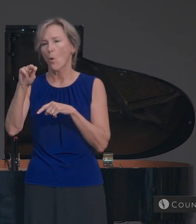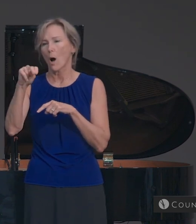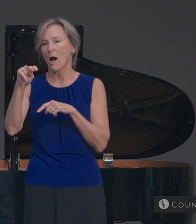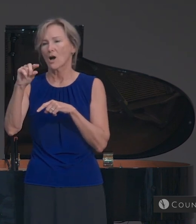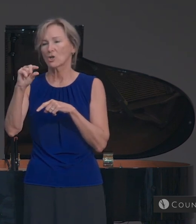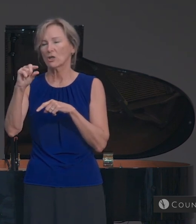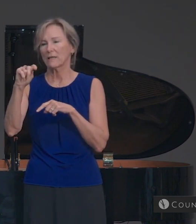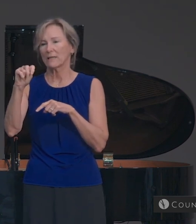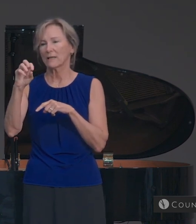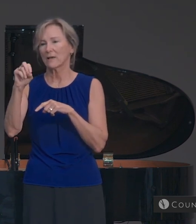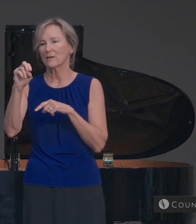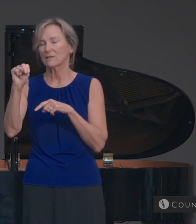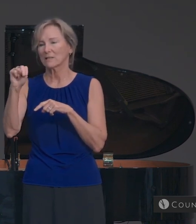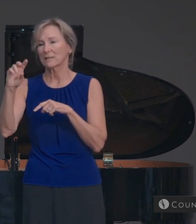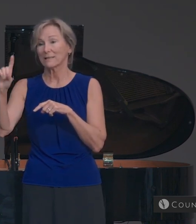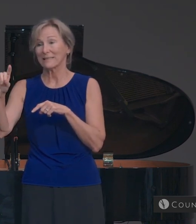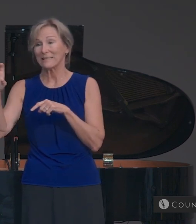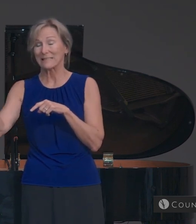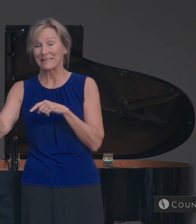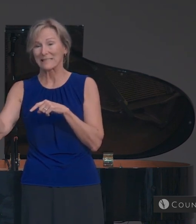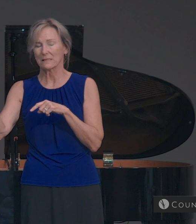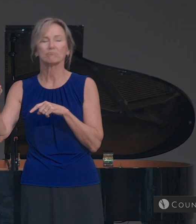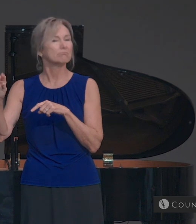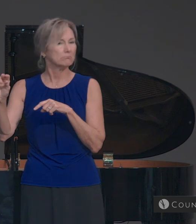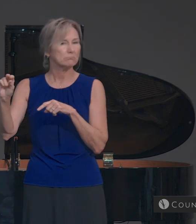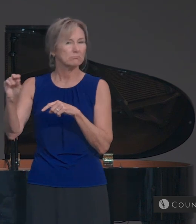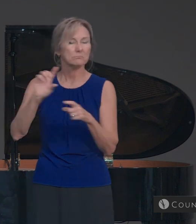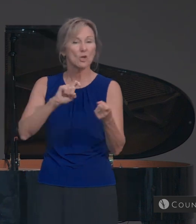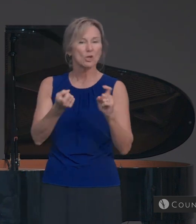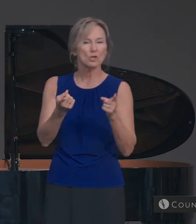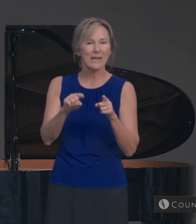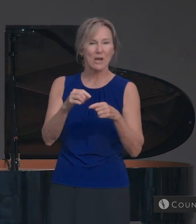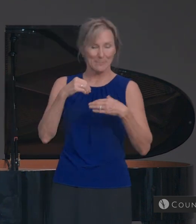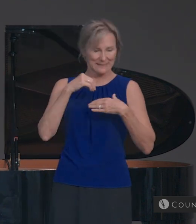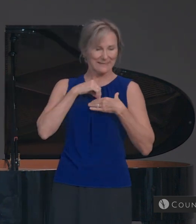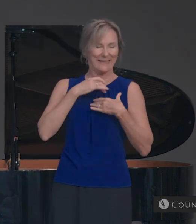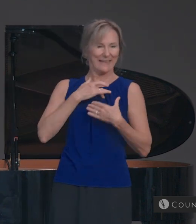happens in our hearts right here. That's where change starts.